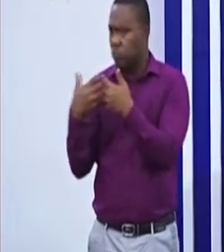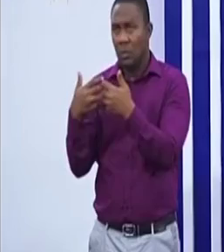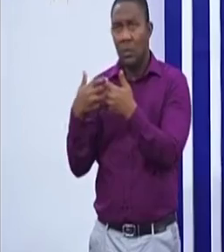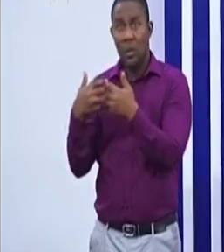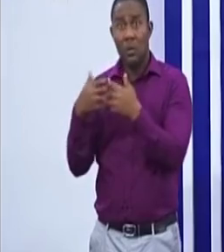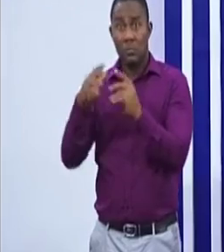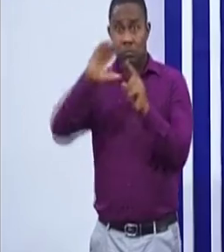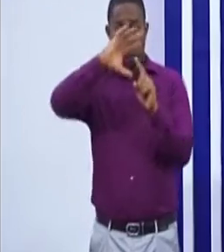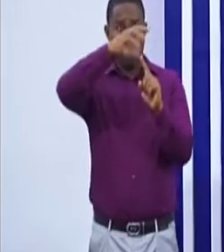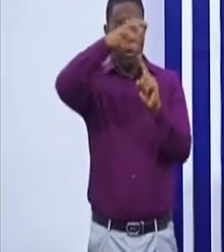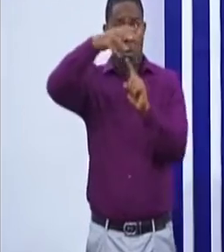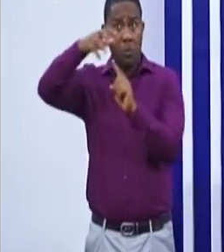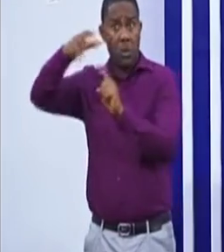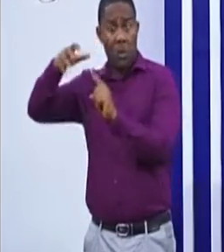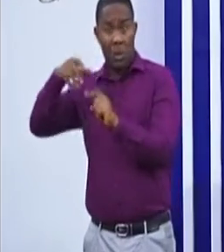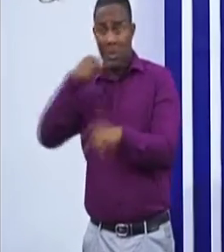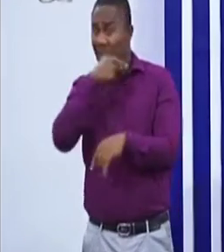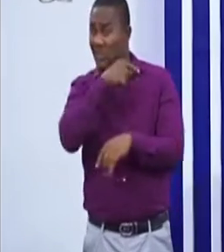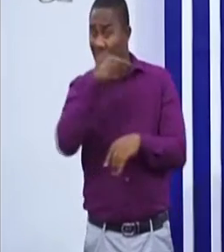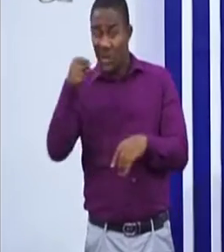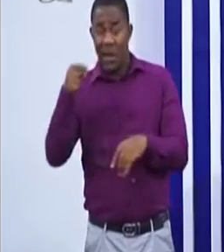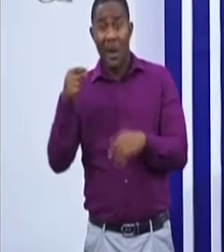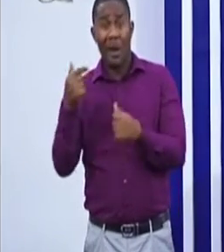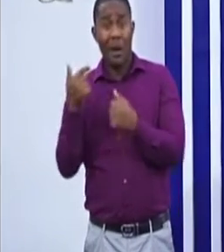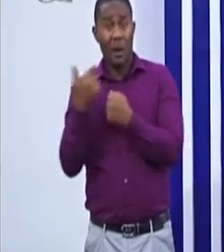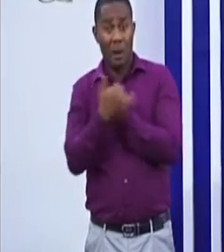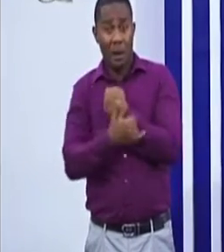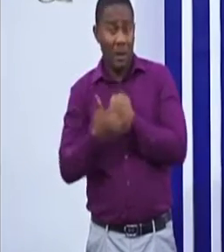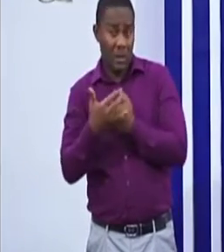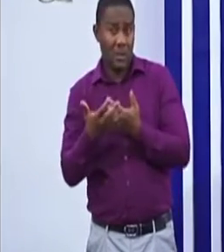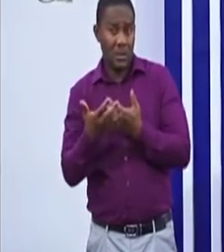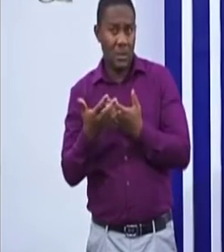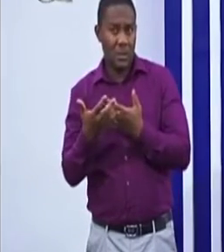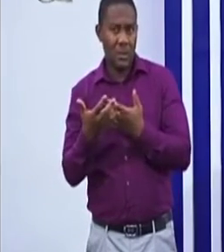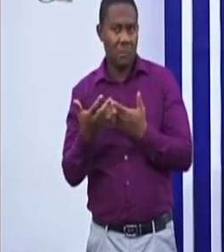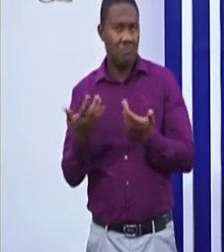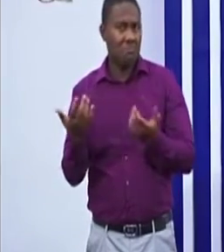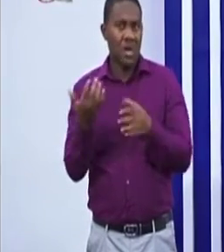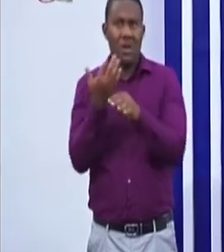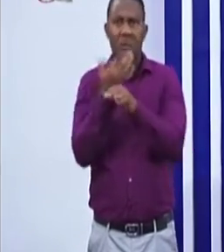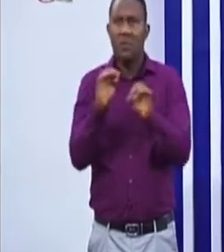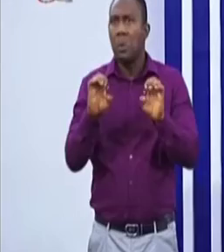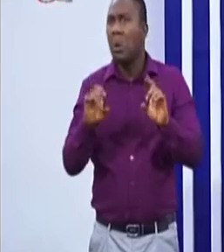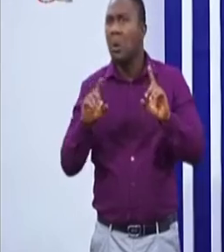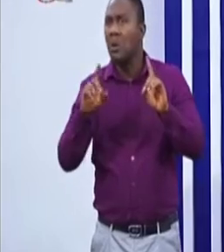villages, digital villages project to